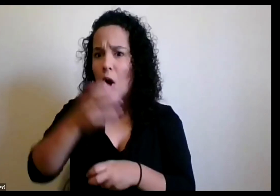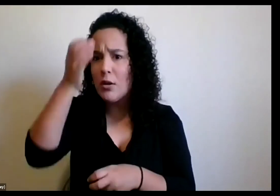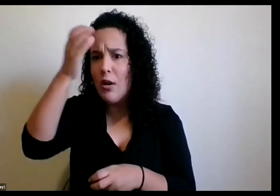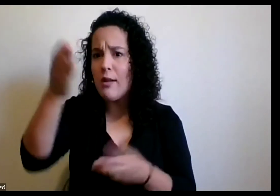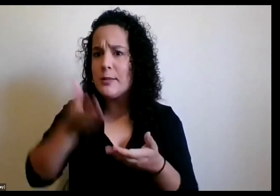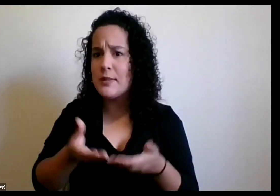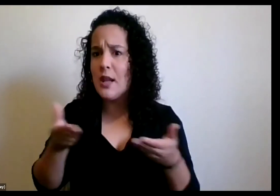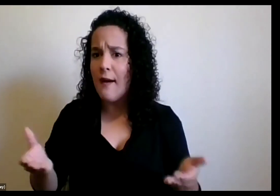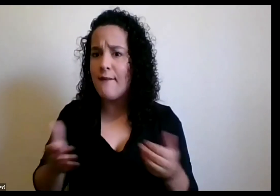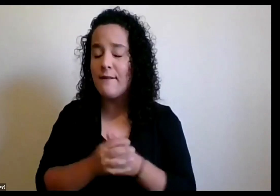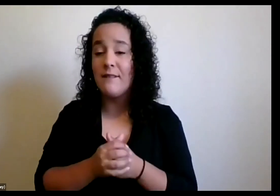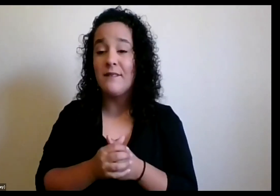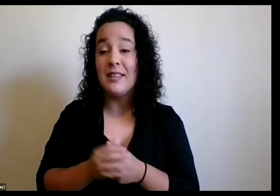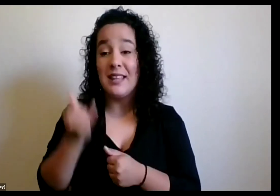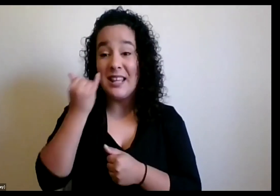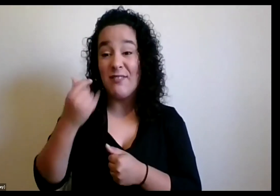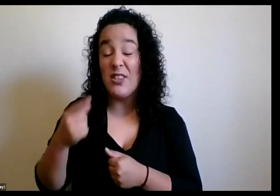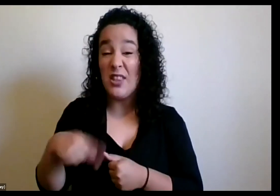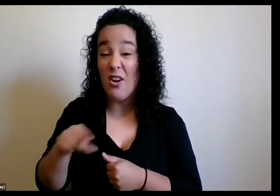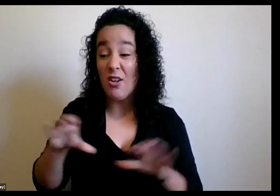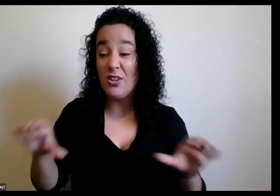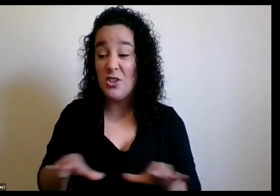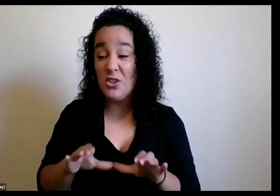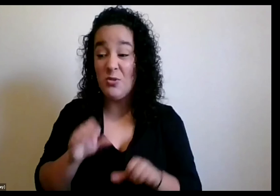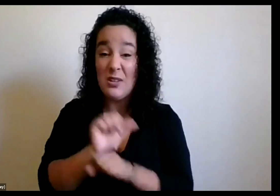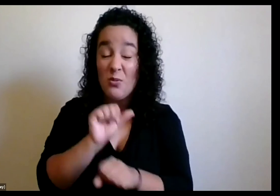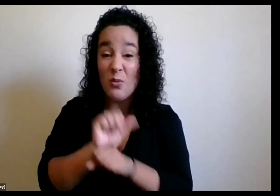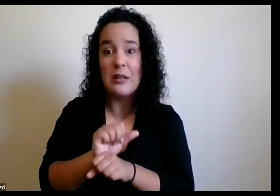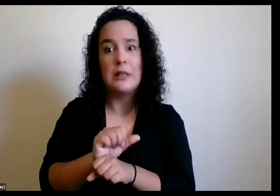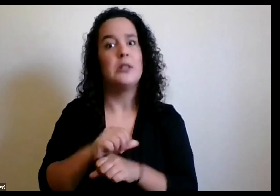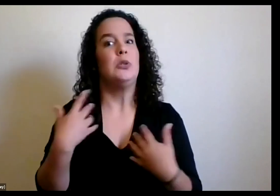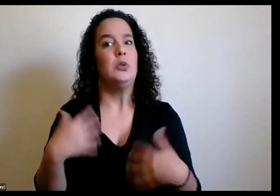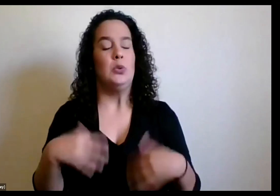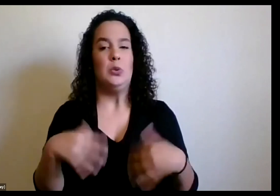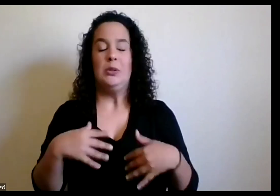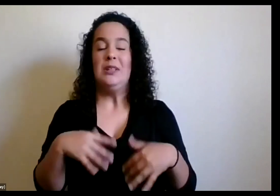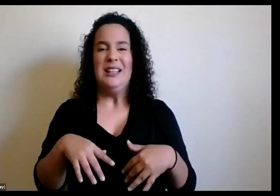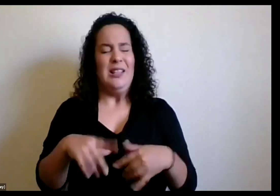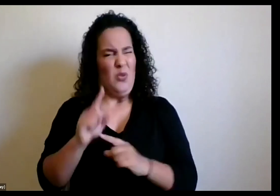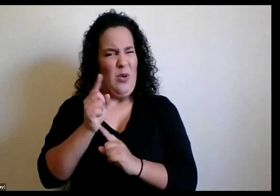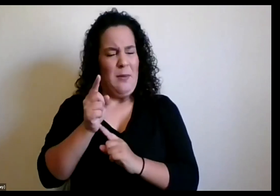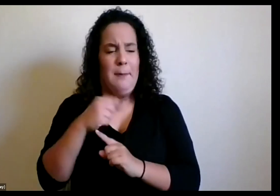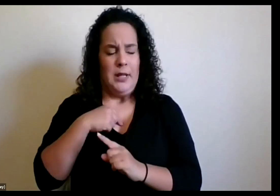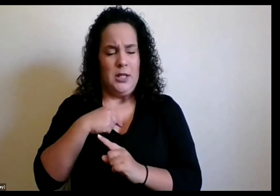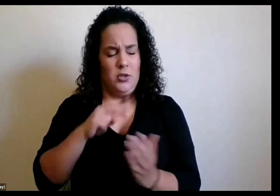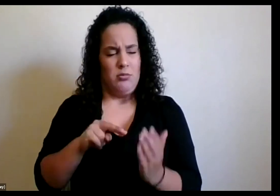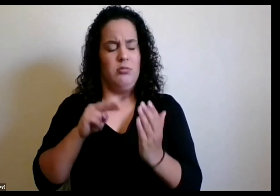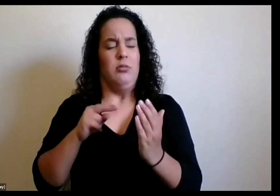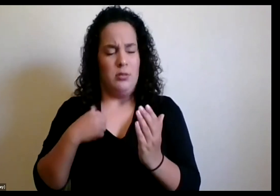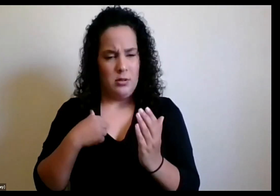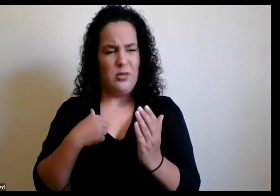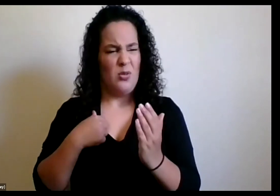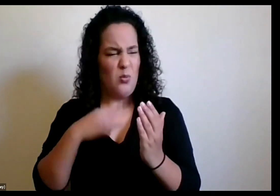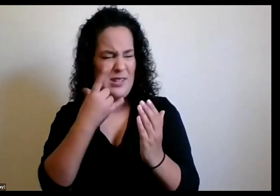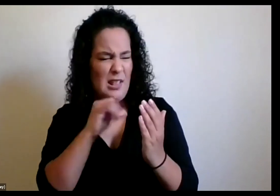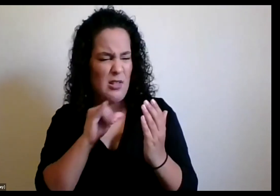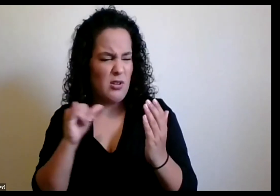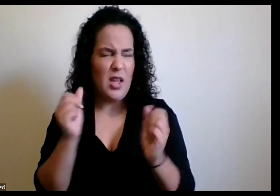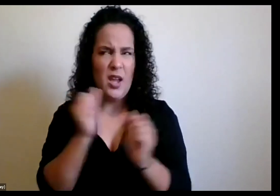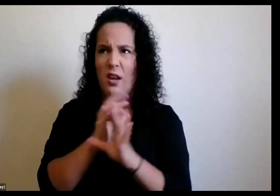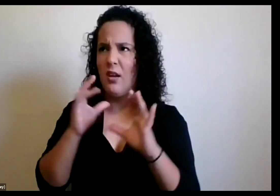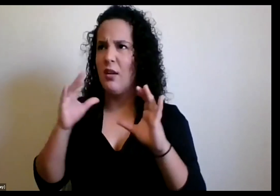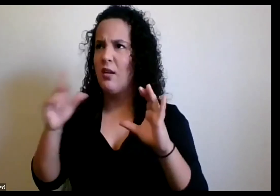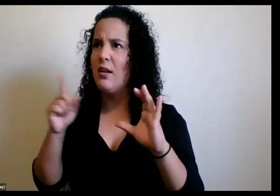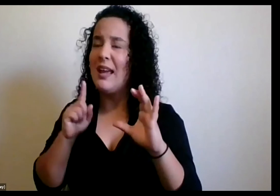work of communications on the ground, it takes a minute to sit down and really digest it and think about what it looks like in action and what are the implications for